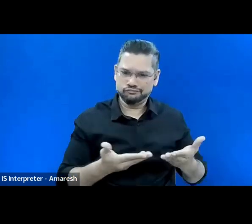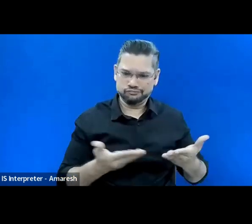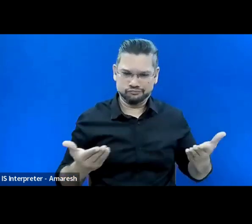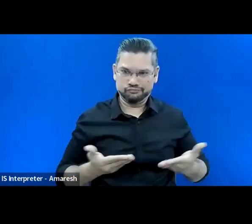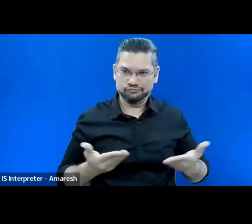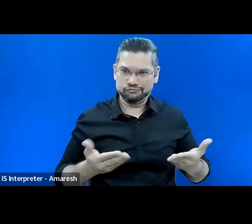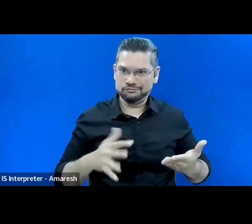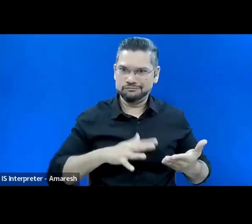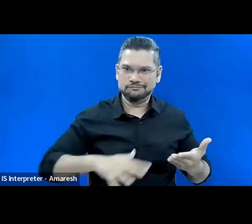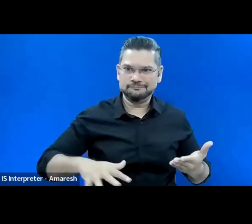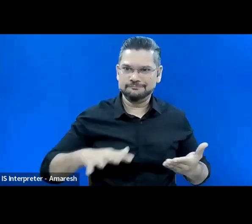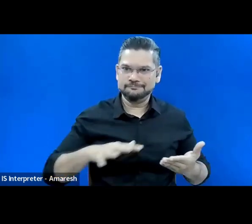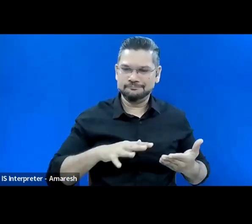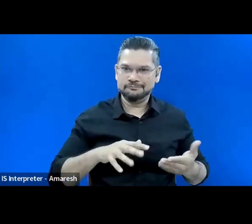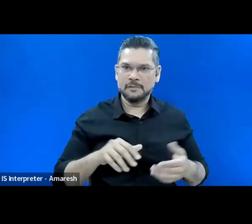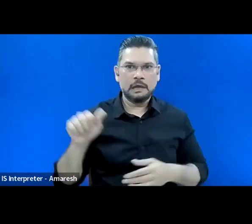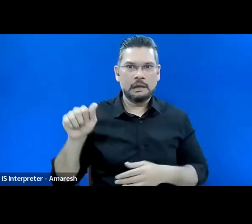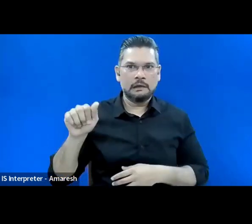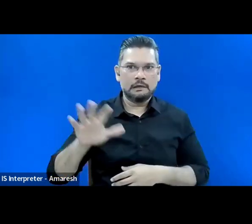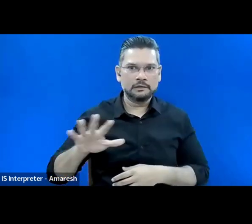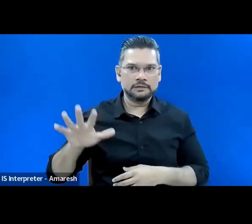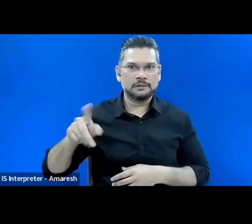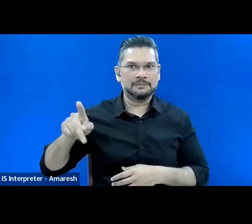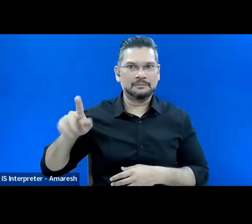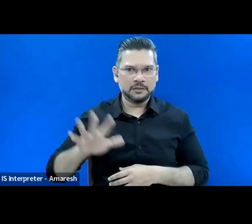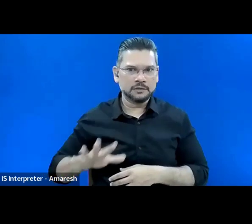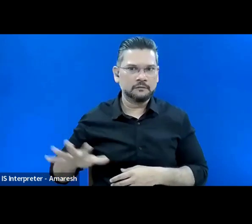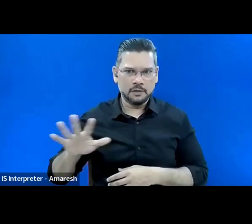not have a youth movement or